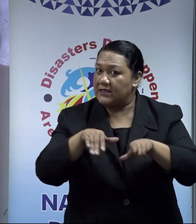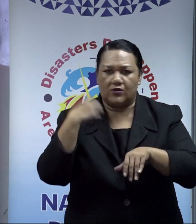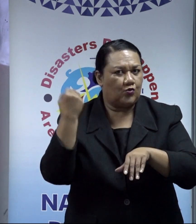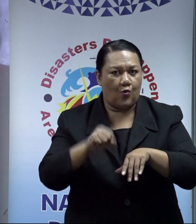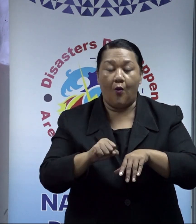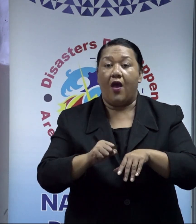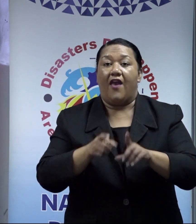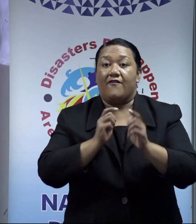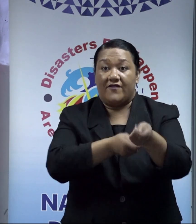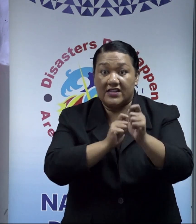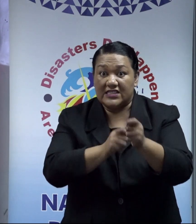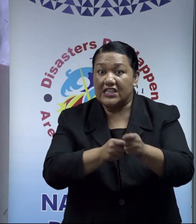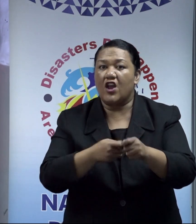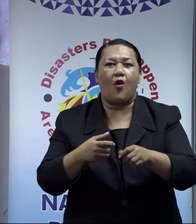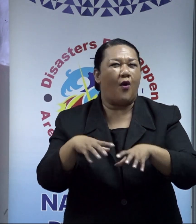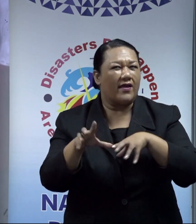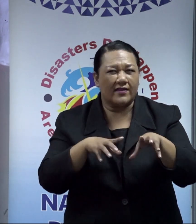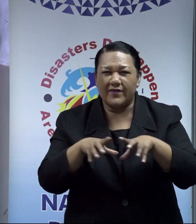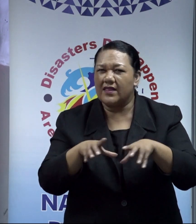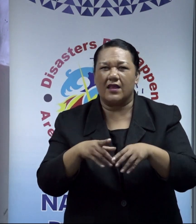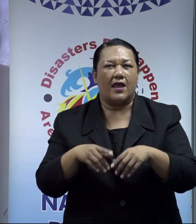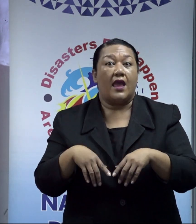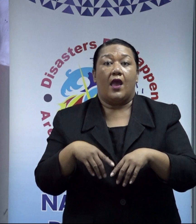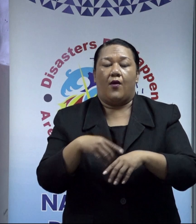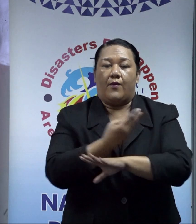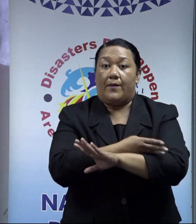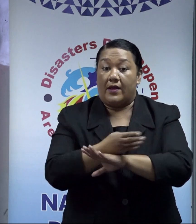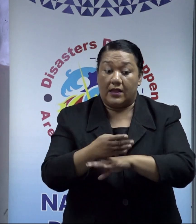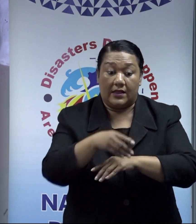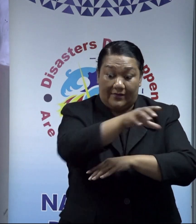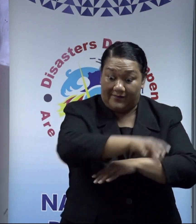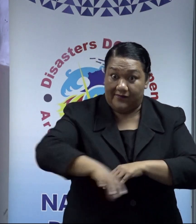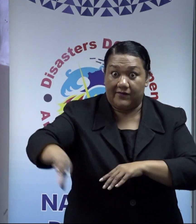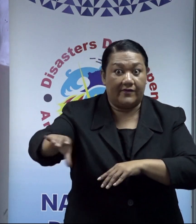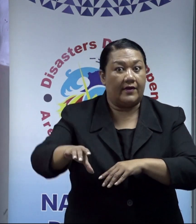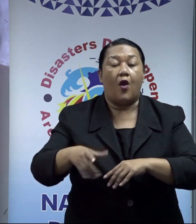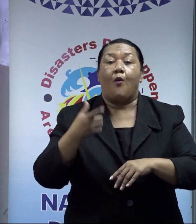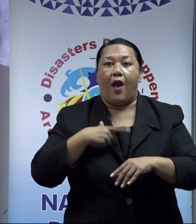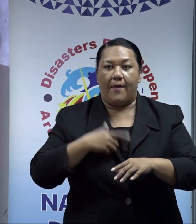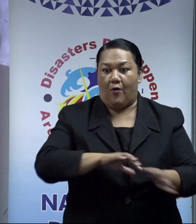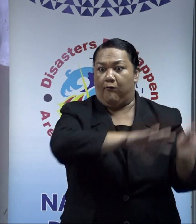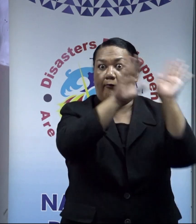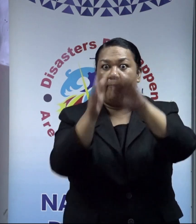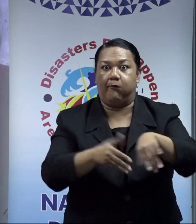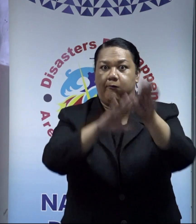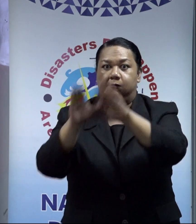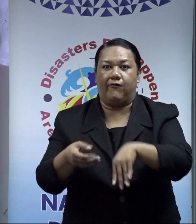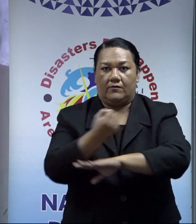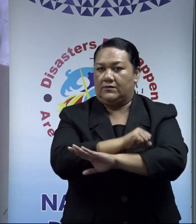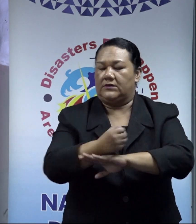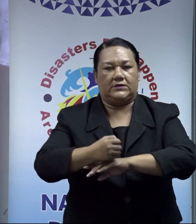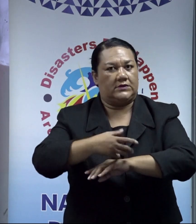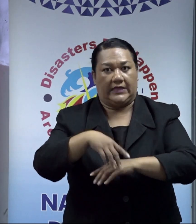recreational marine activity along coastal areas, as hazards breaking waves are also expected,